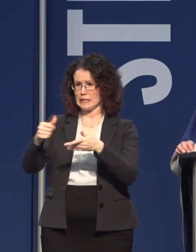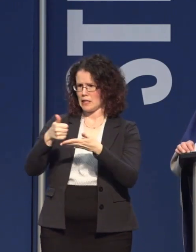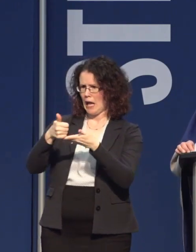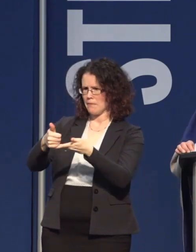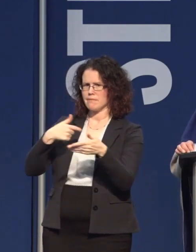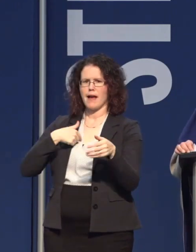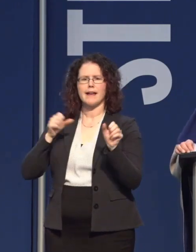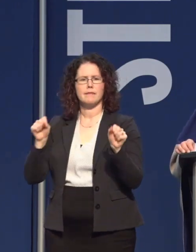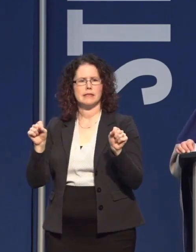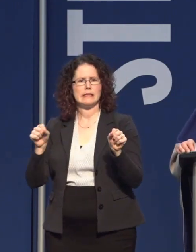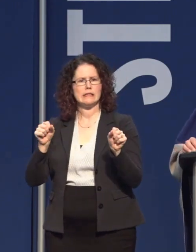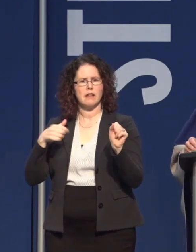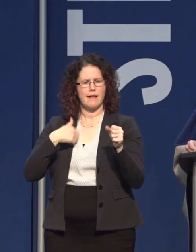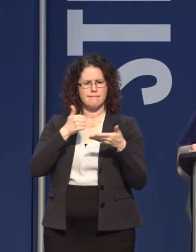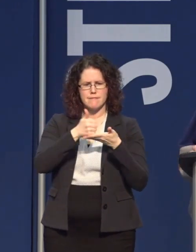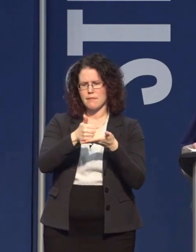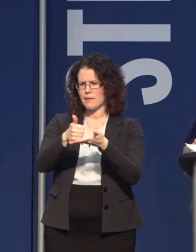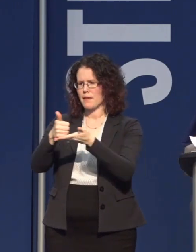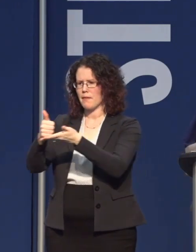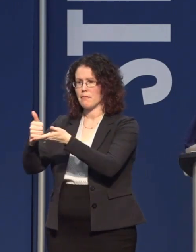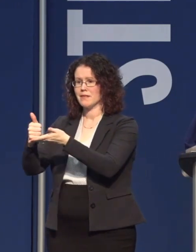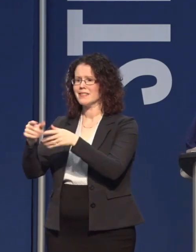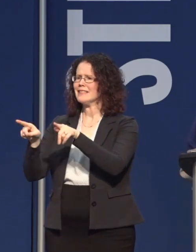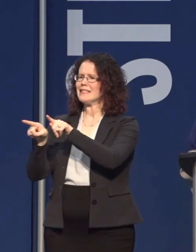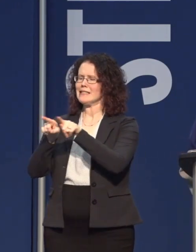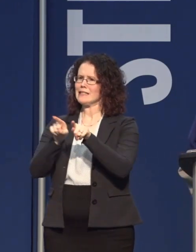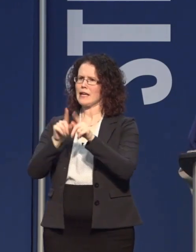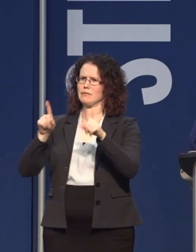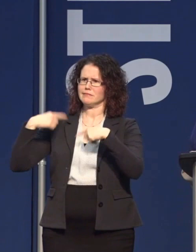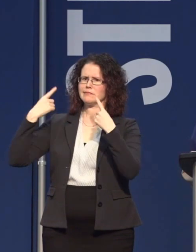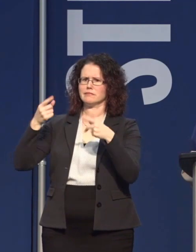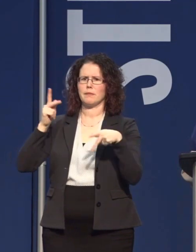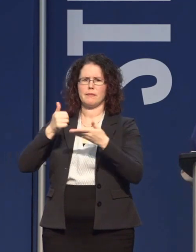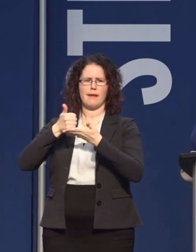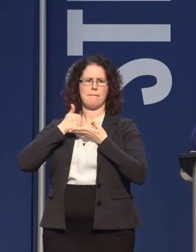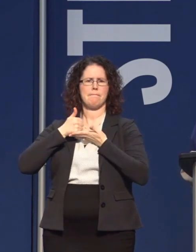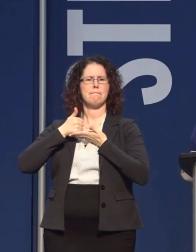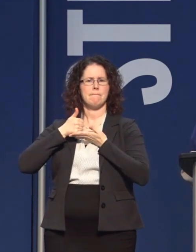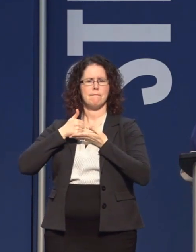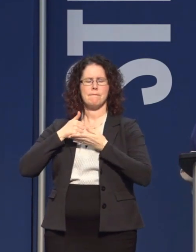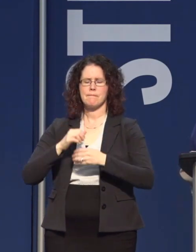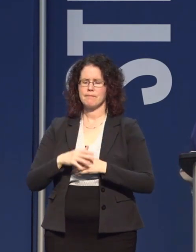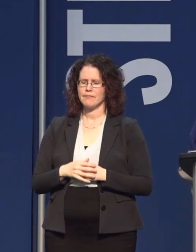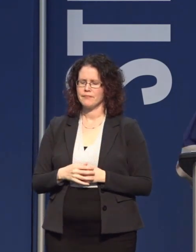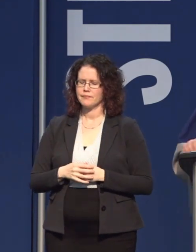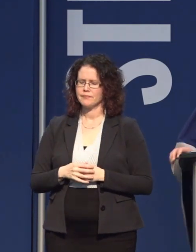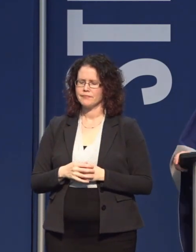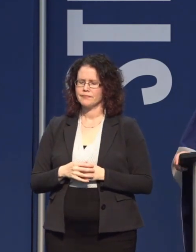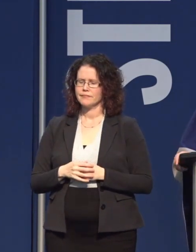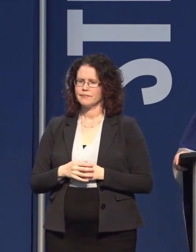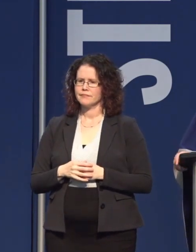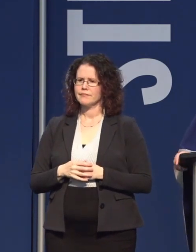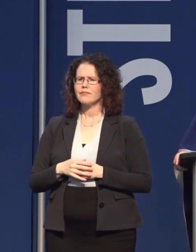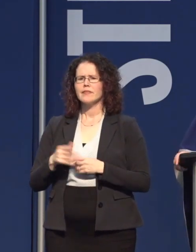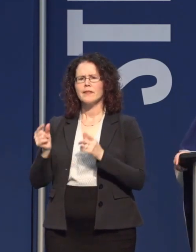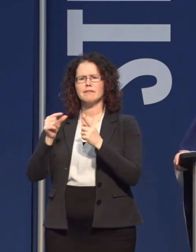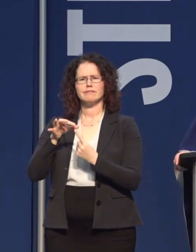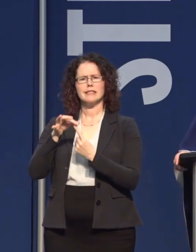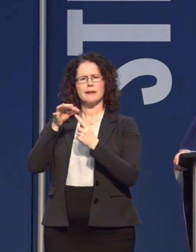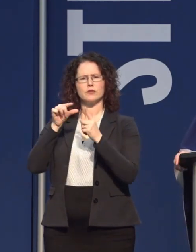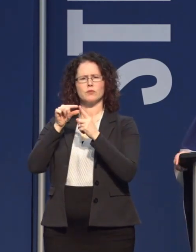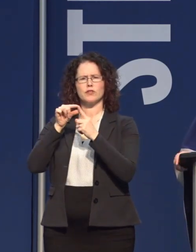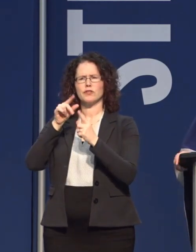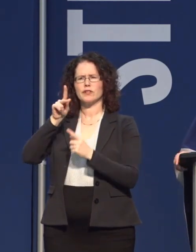kindness that we've received in our lives. And when I think about the word kindness, graduates, there